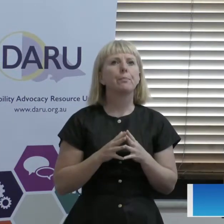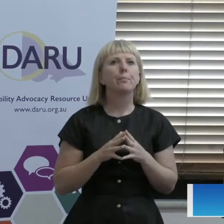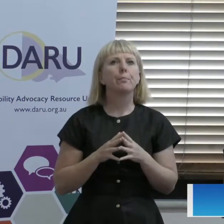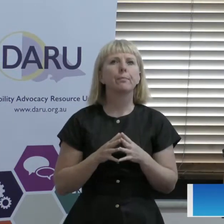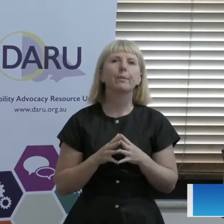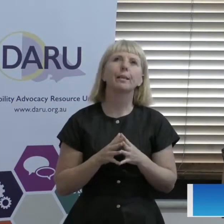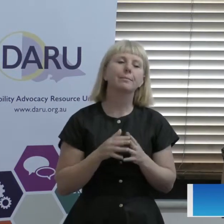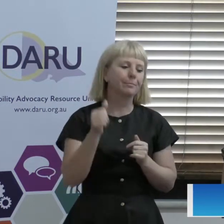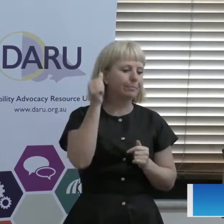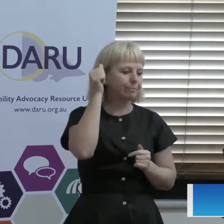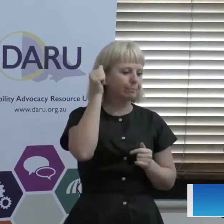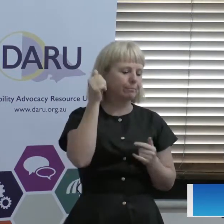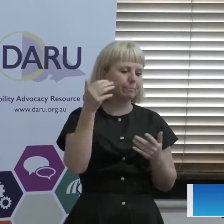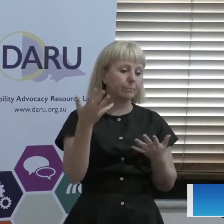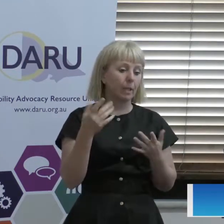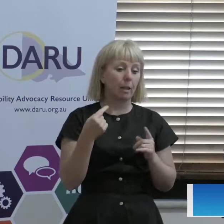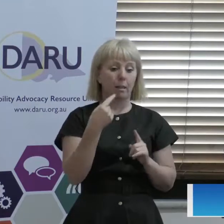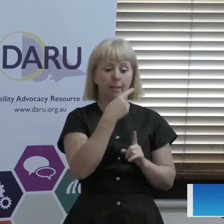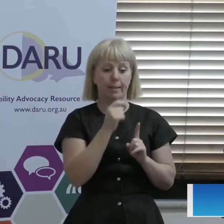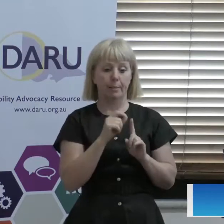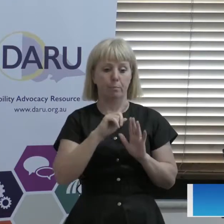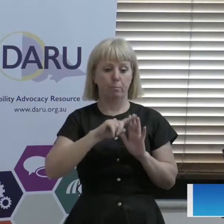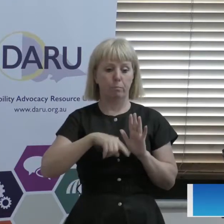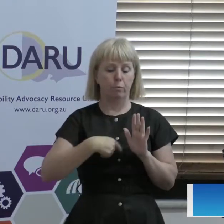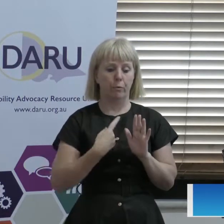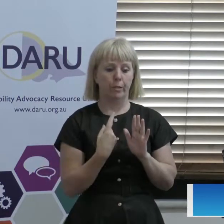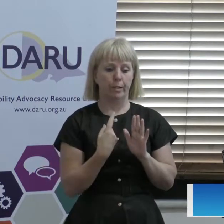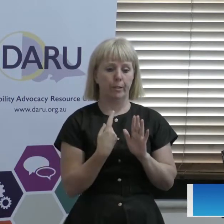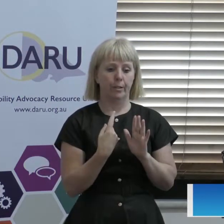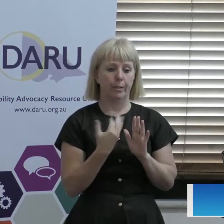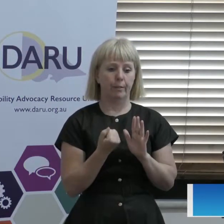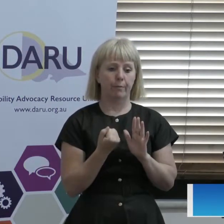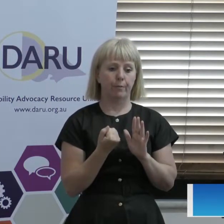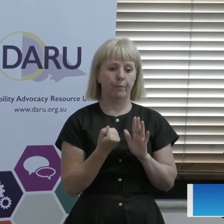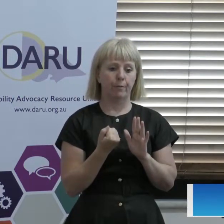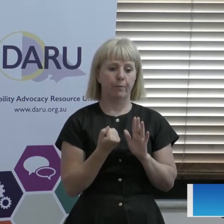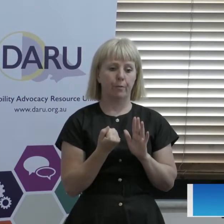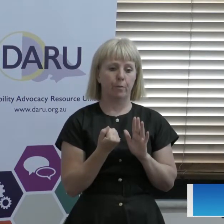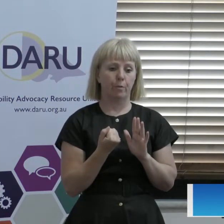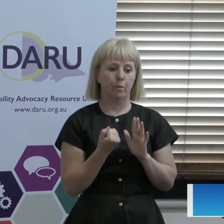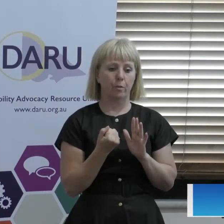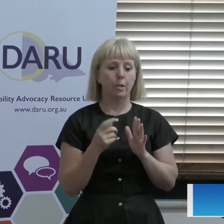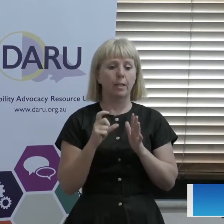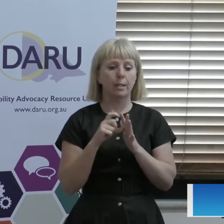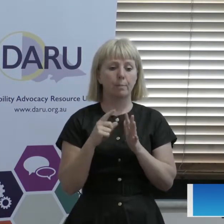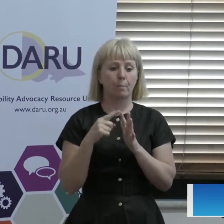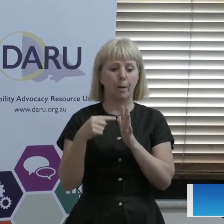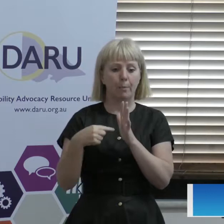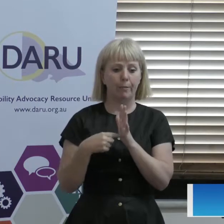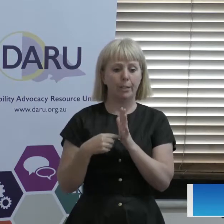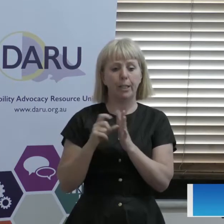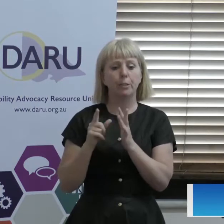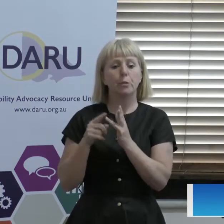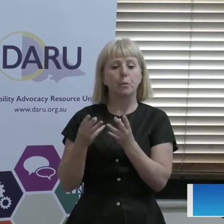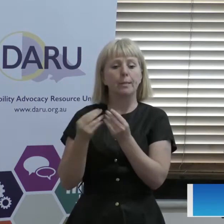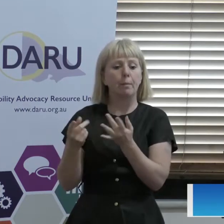I know separately to this project there is some work going on within the department, and we don't have a whole lot of information about